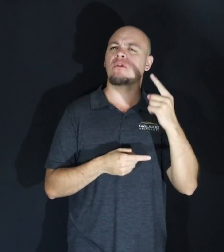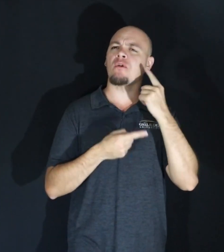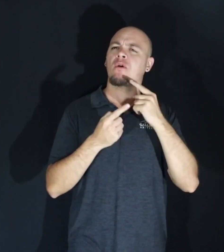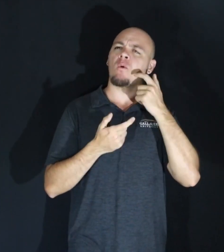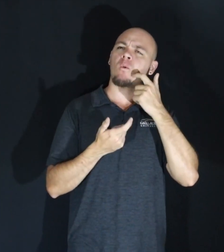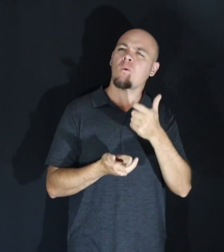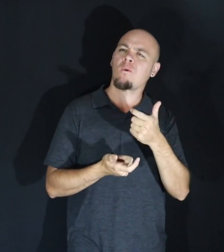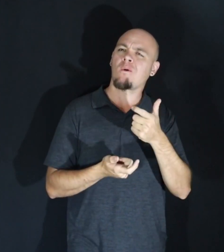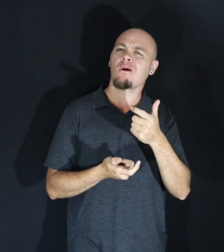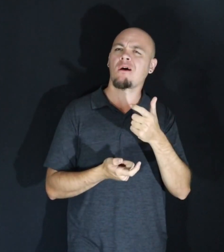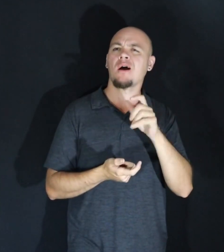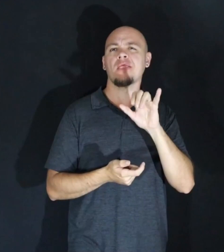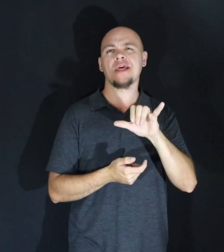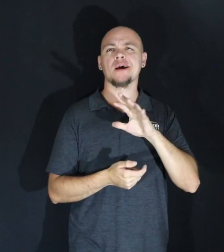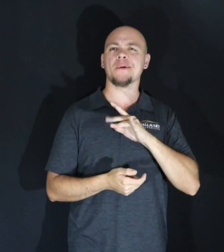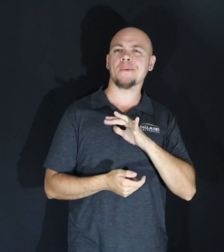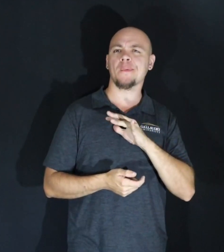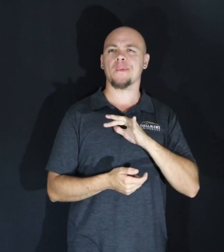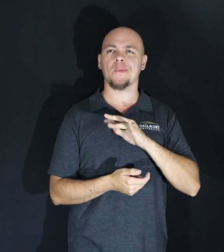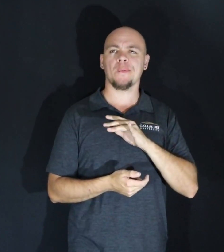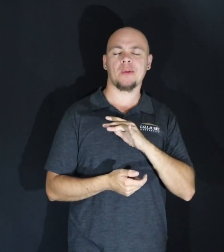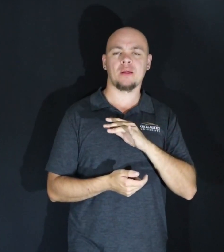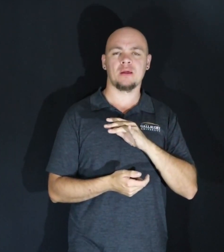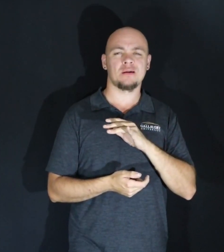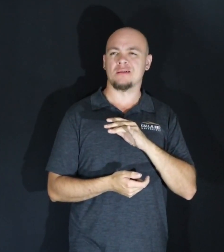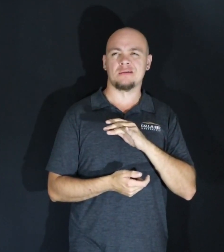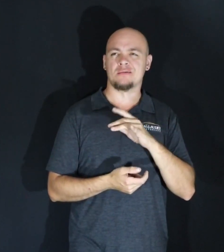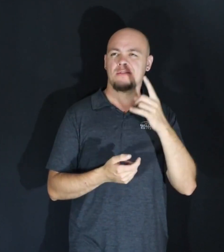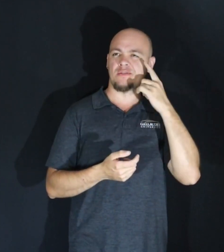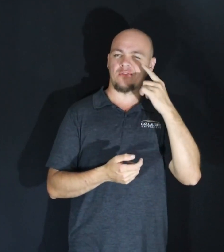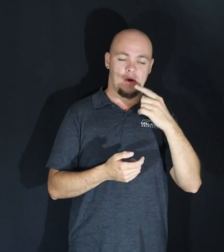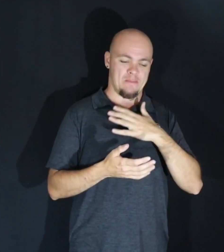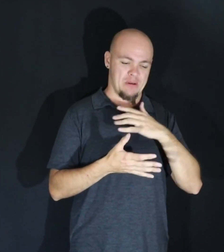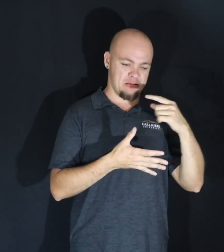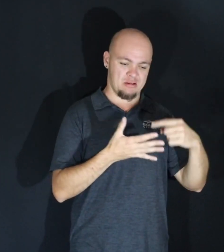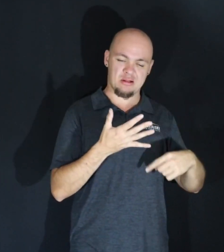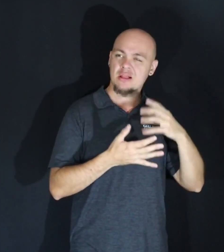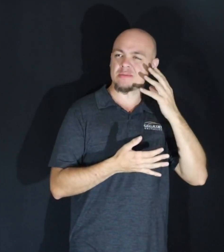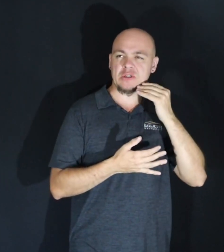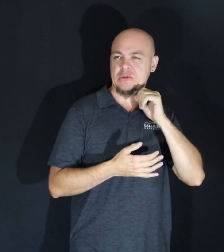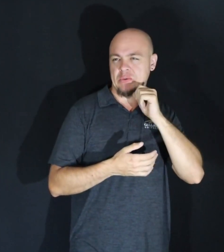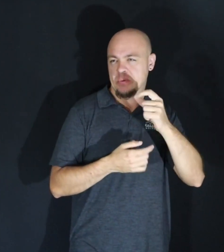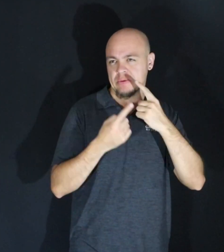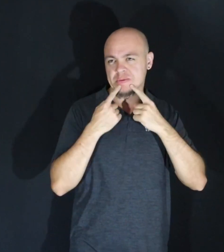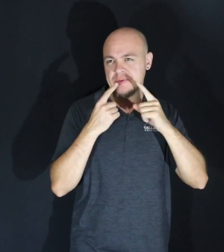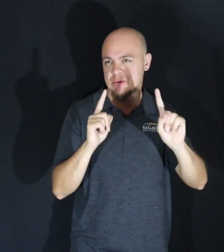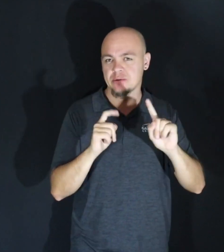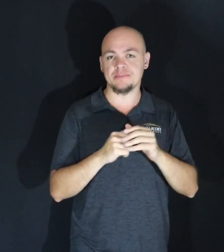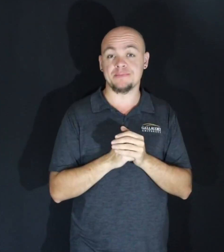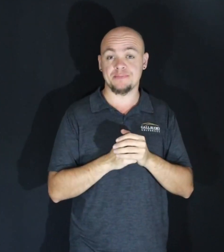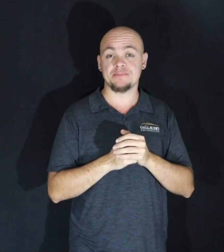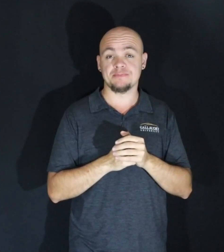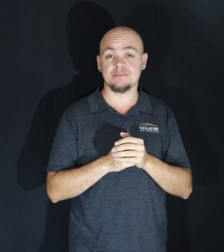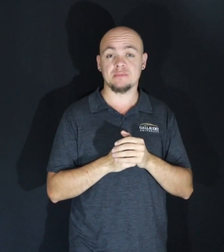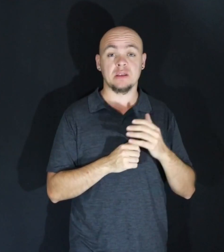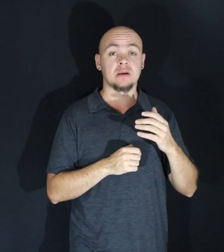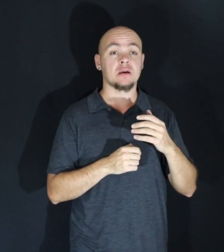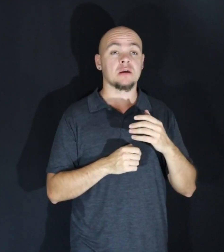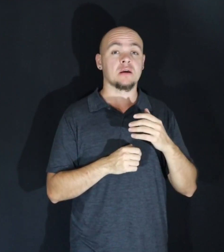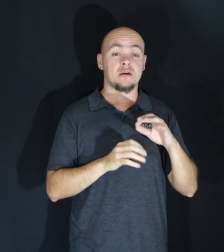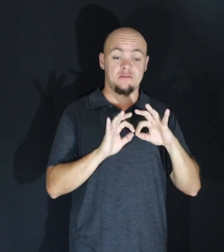you're thinking, that's pretty cool, but I don't think it's going to work for the things that I've experienced. I lost a loved one in a brutal